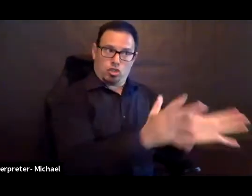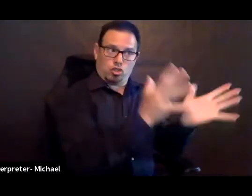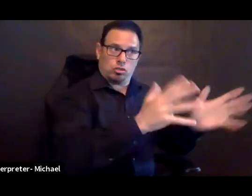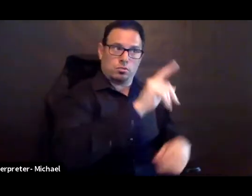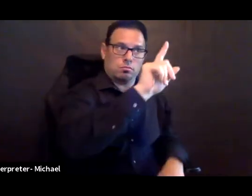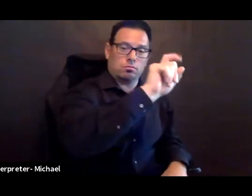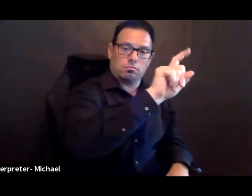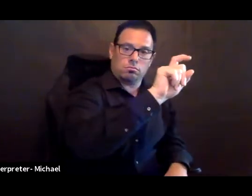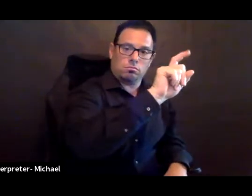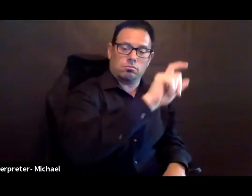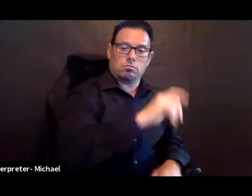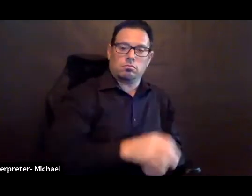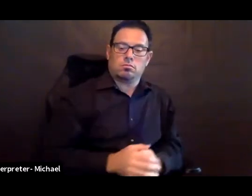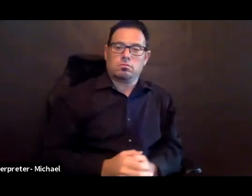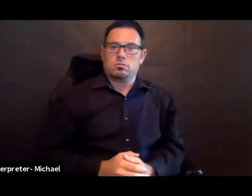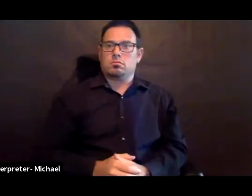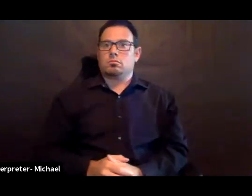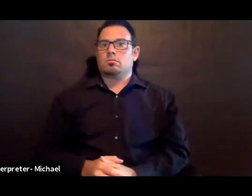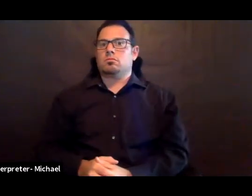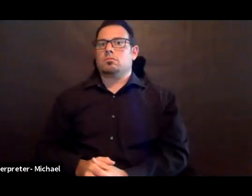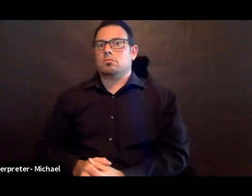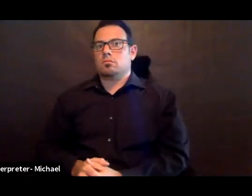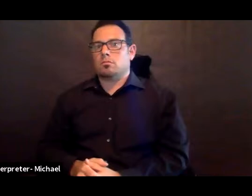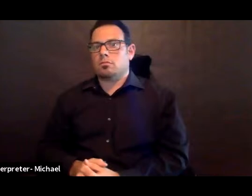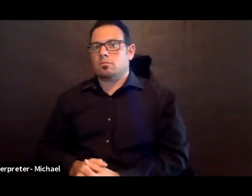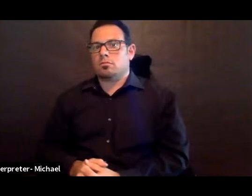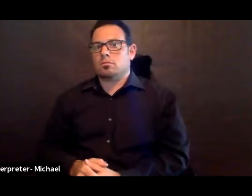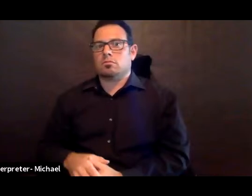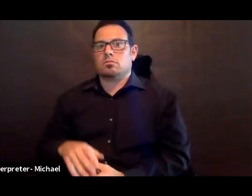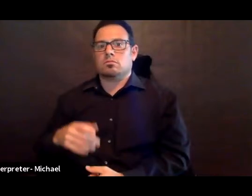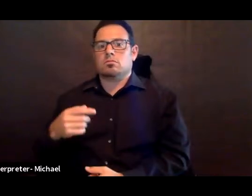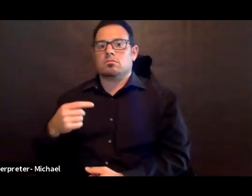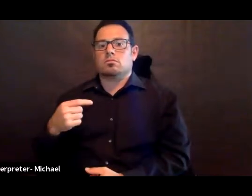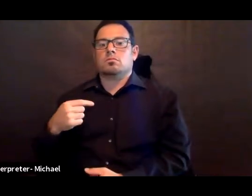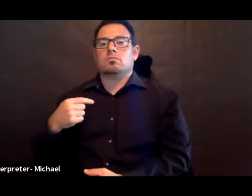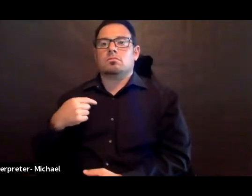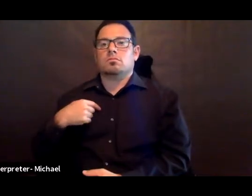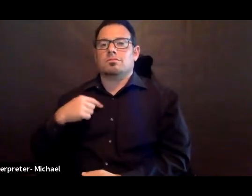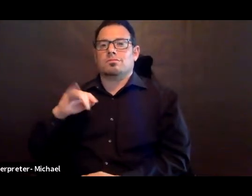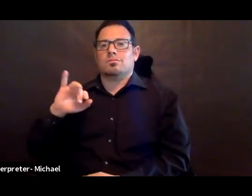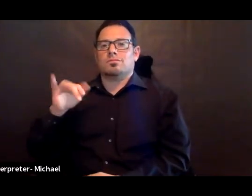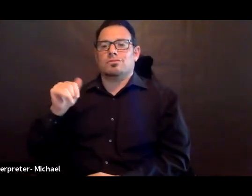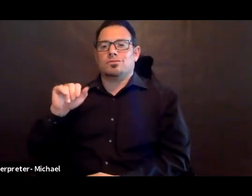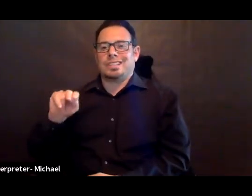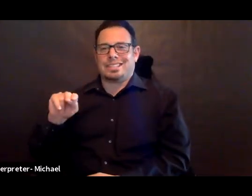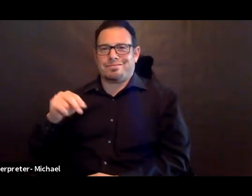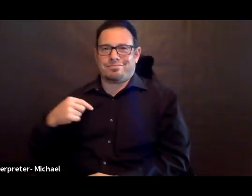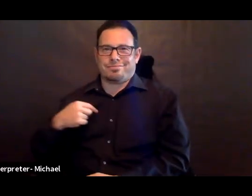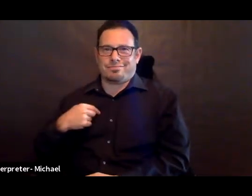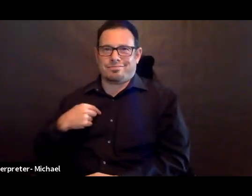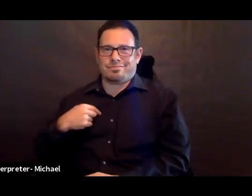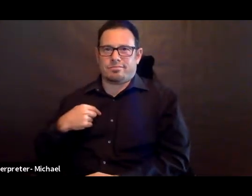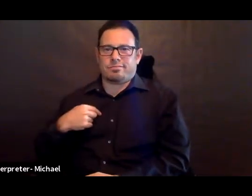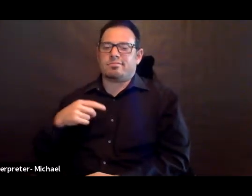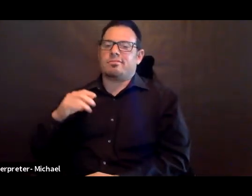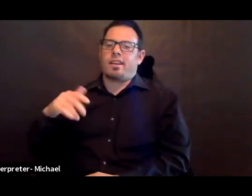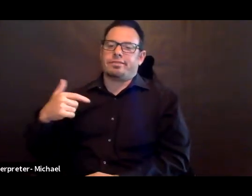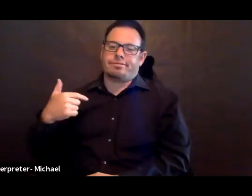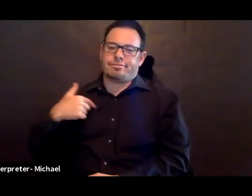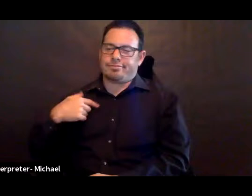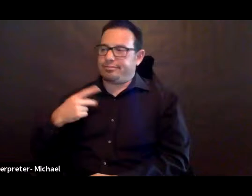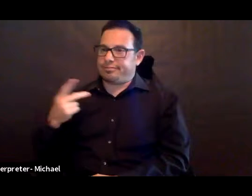our colleagues at the Department of Education. As you know, the CDC came out with some guidance a couple of weeks ago that we've